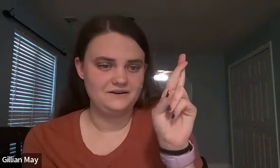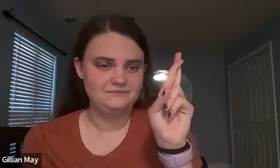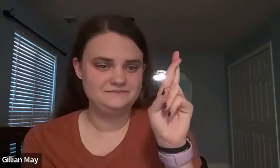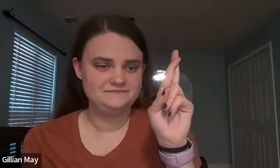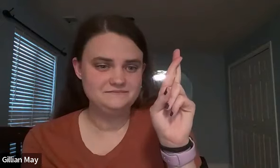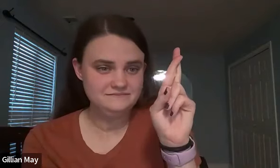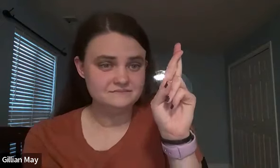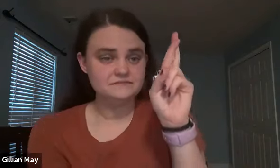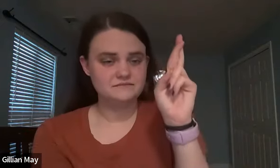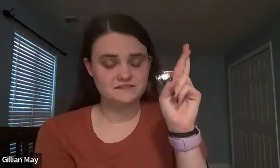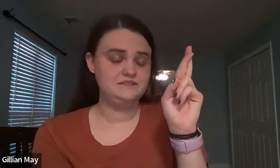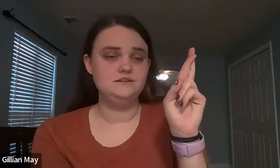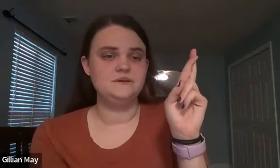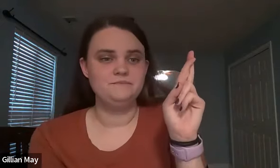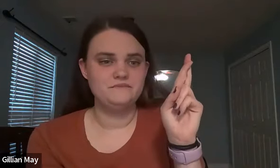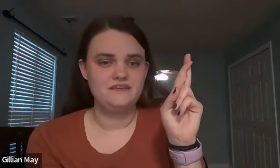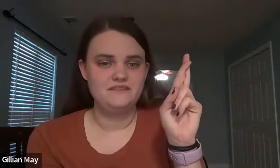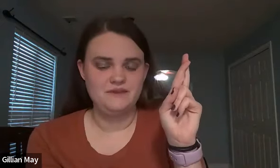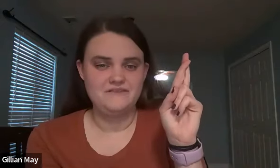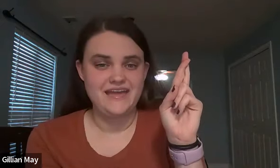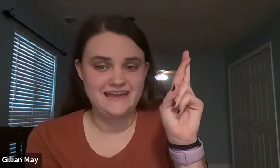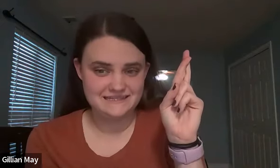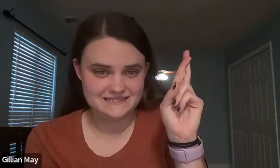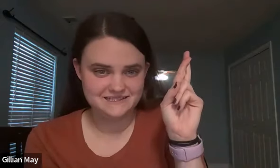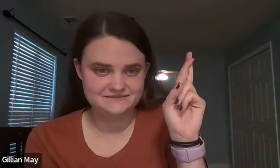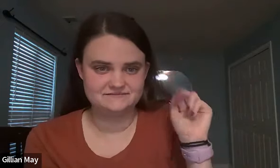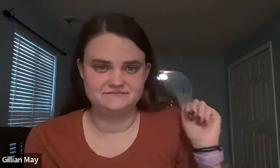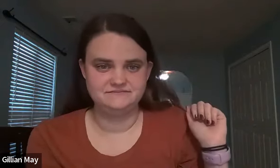R. Excuse me. Then we have S.